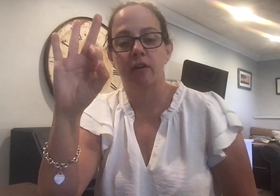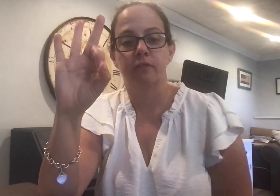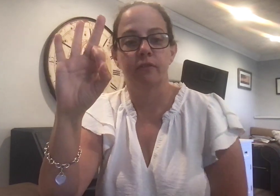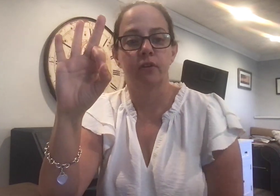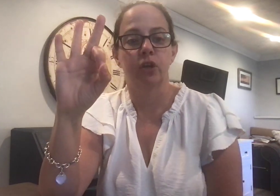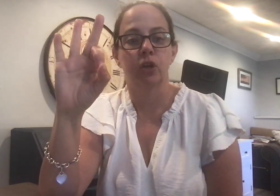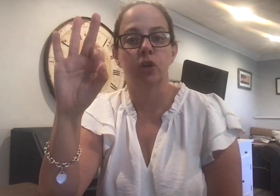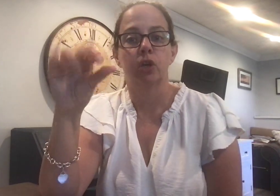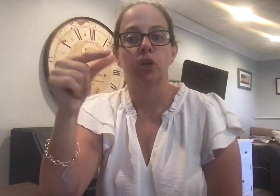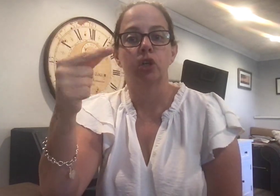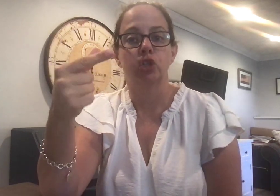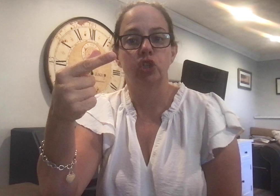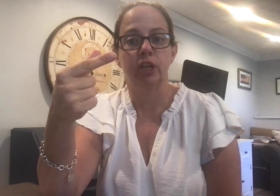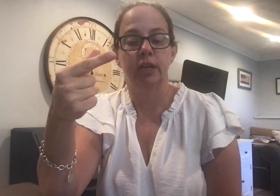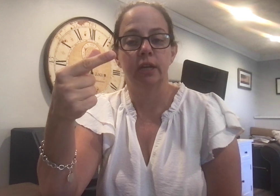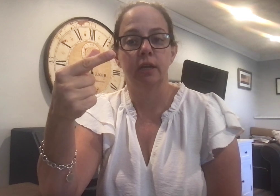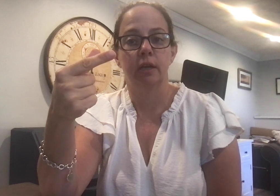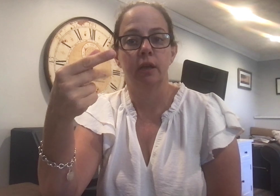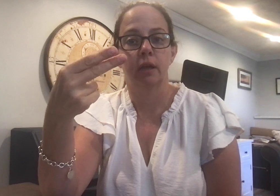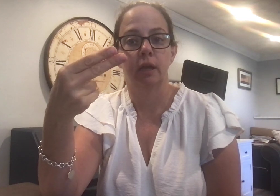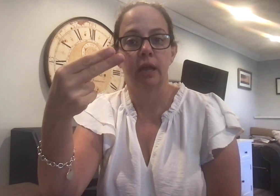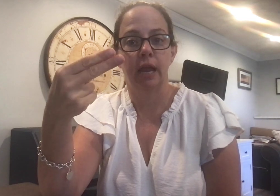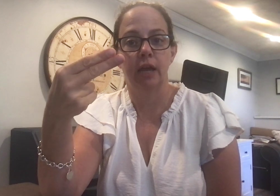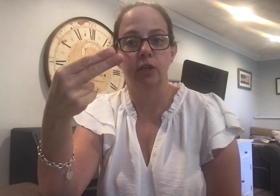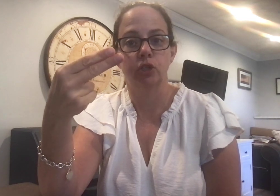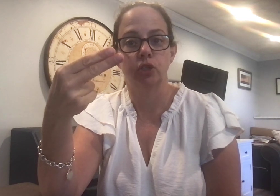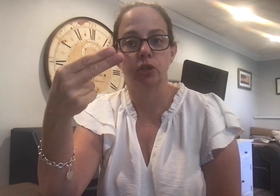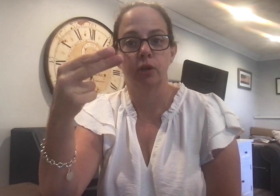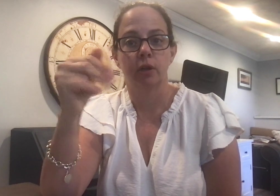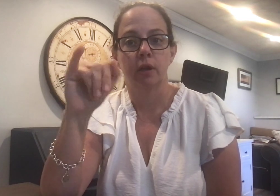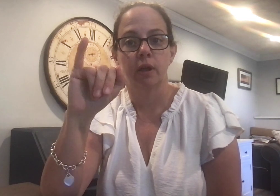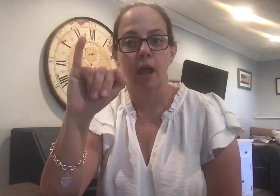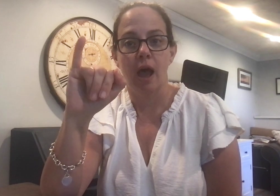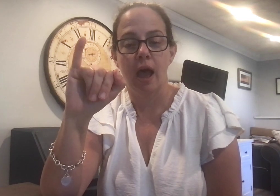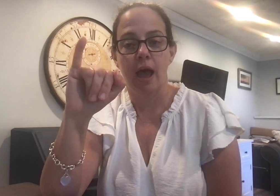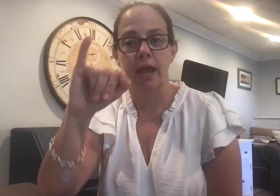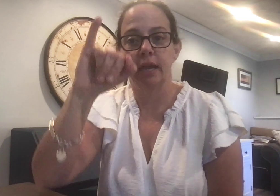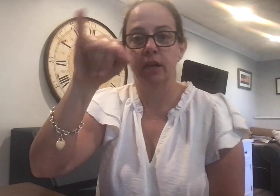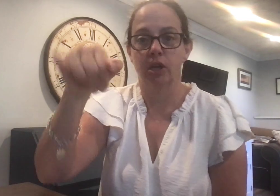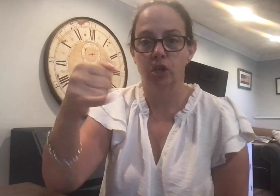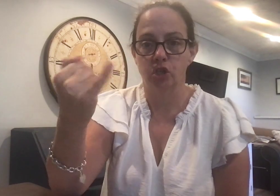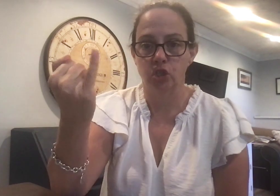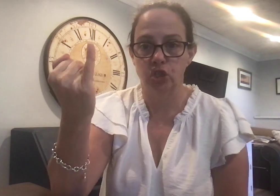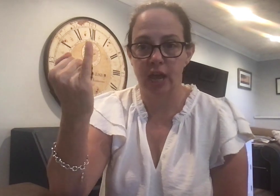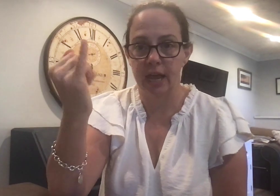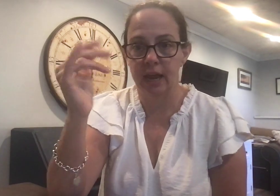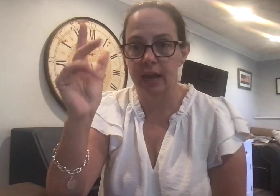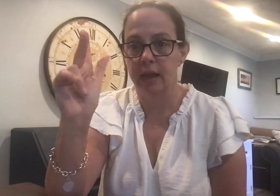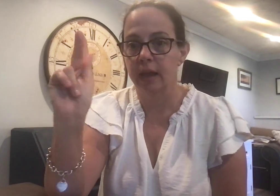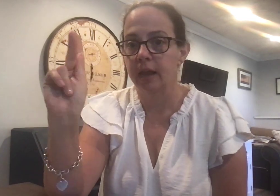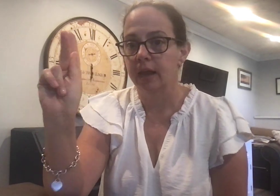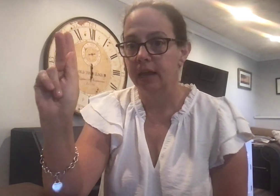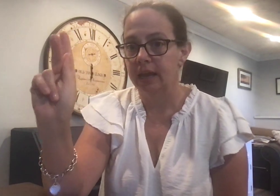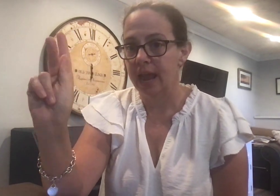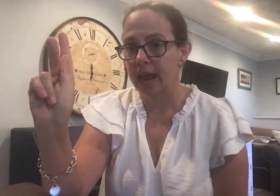F, G, H, I, J,